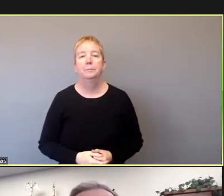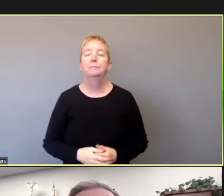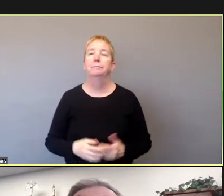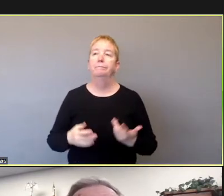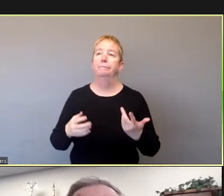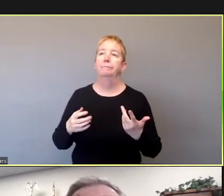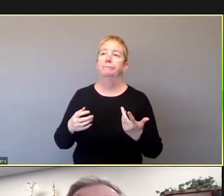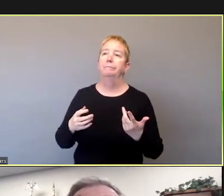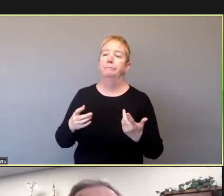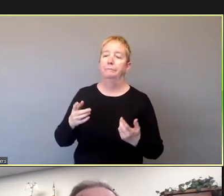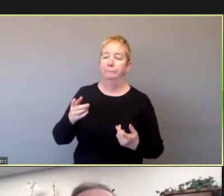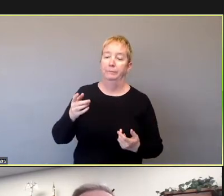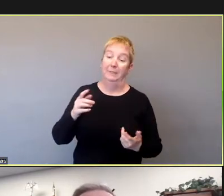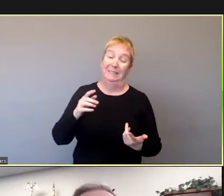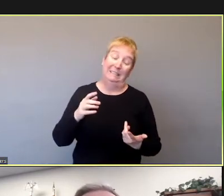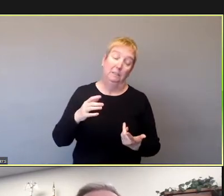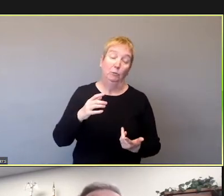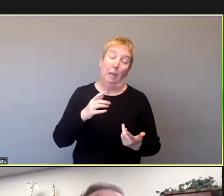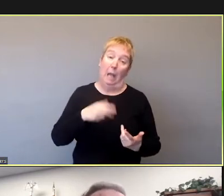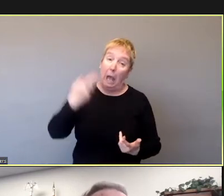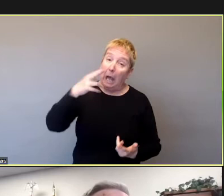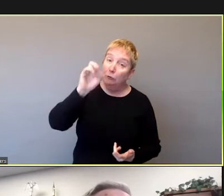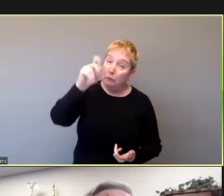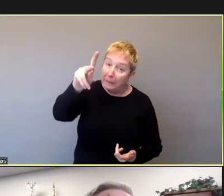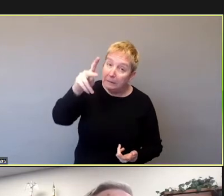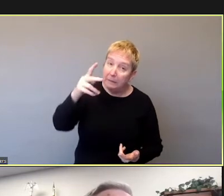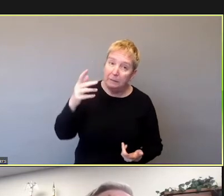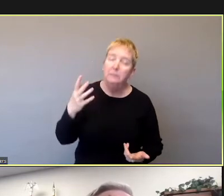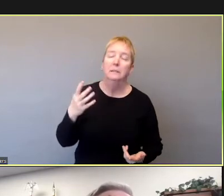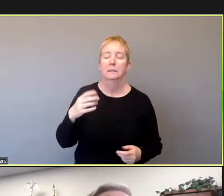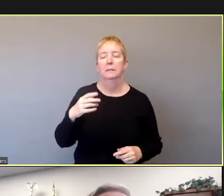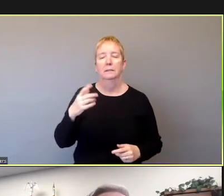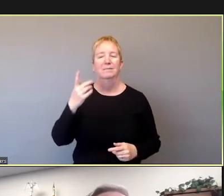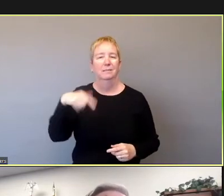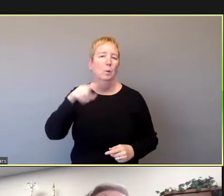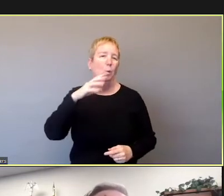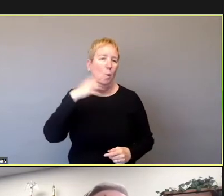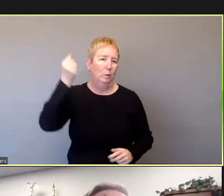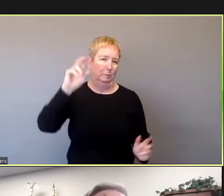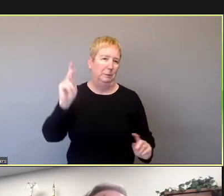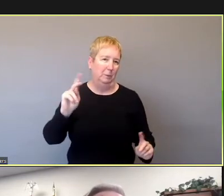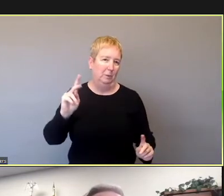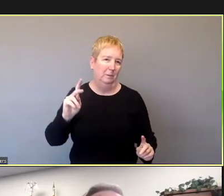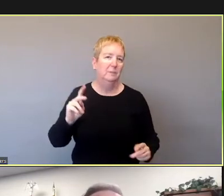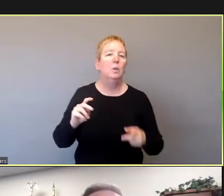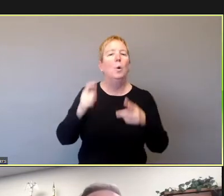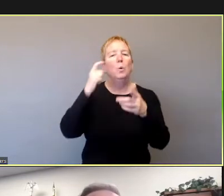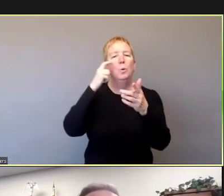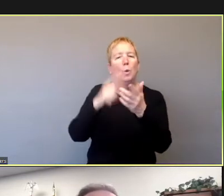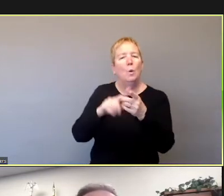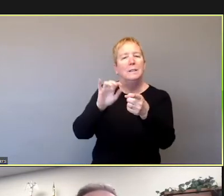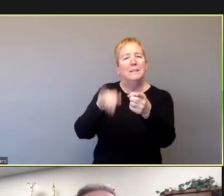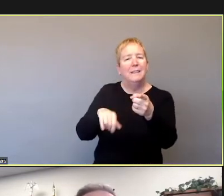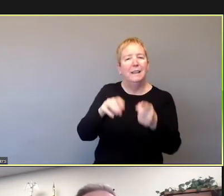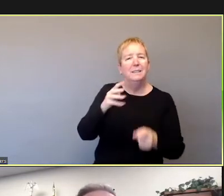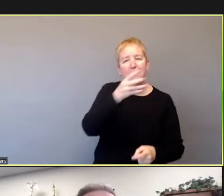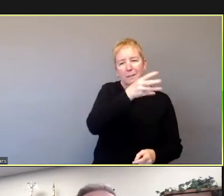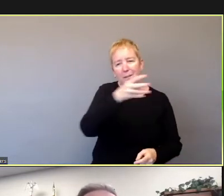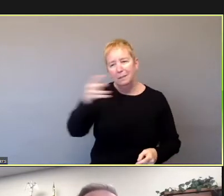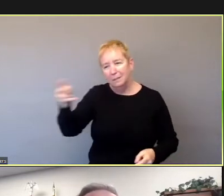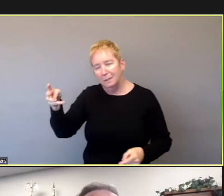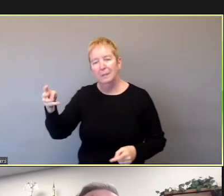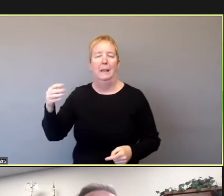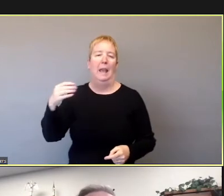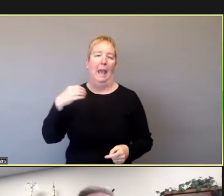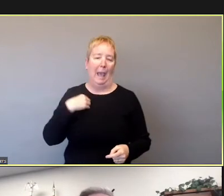but particularly mortality in older individuals. So this graph has 3 colors. The red is the risk in